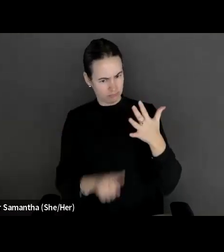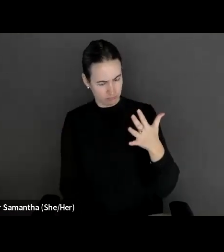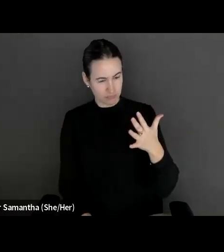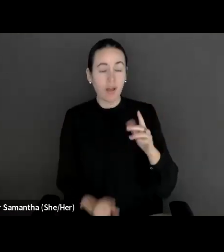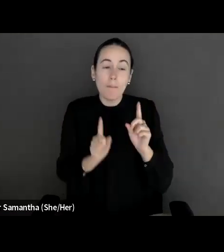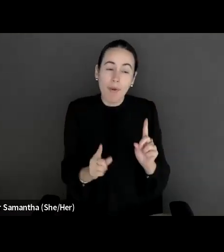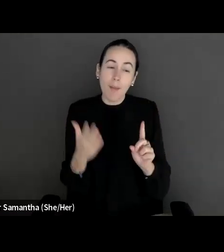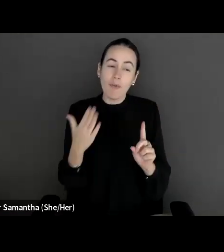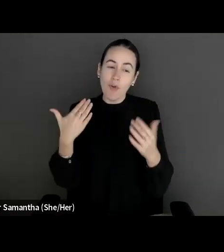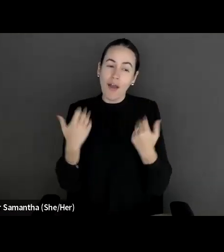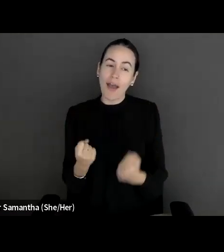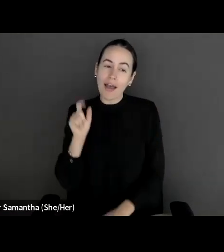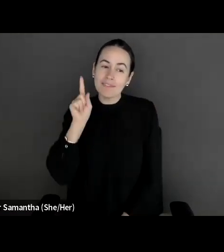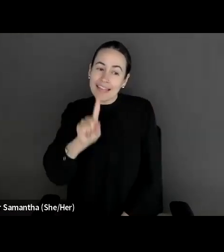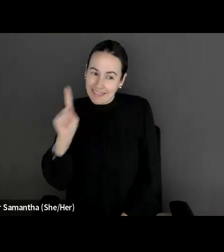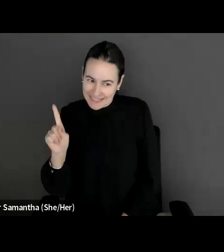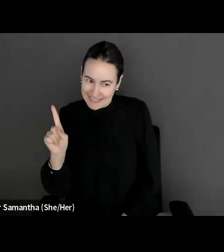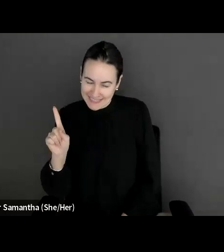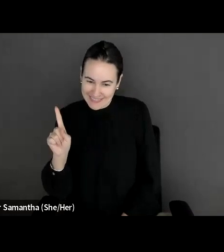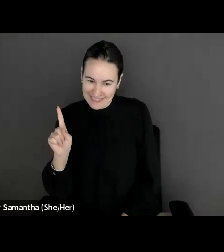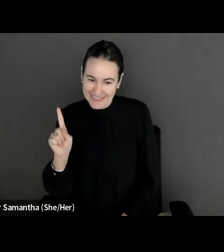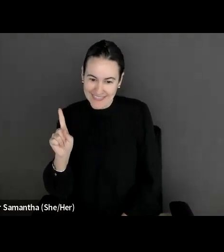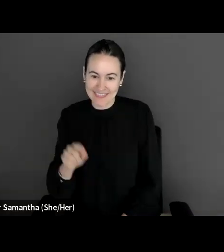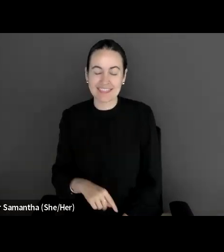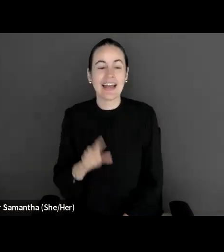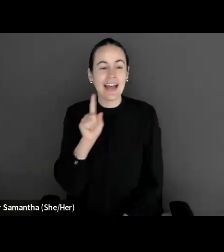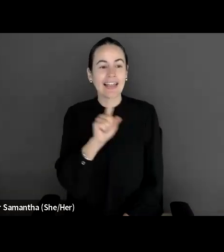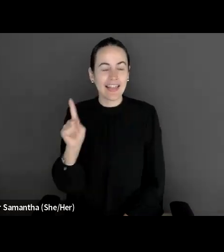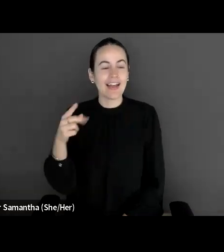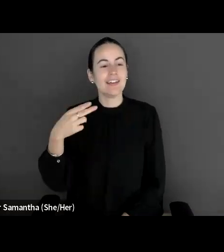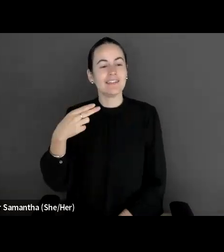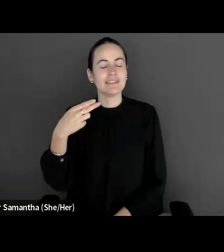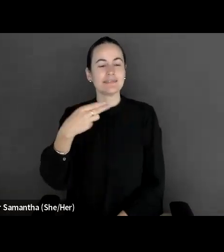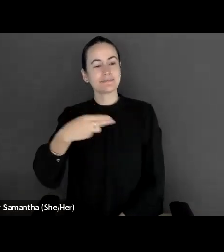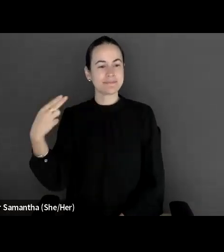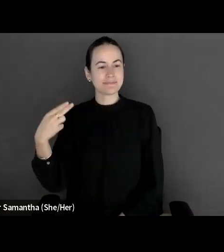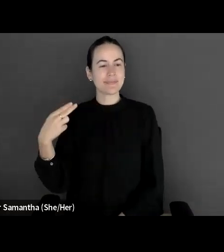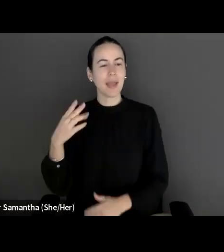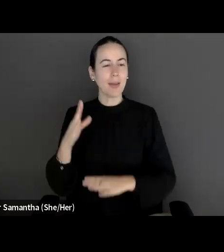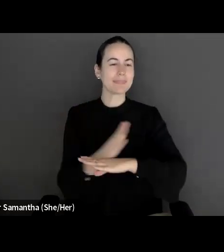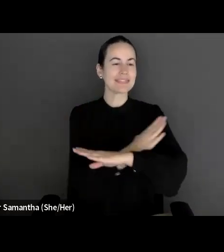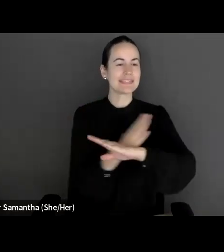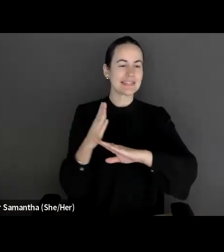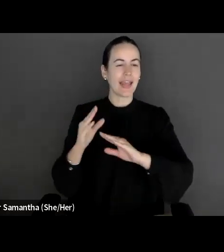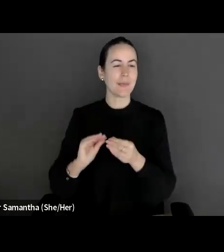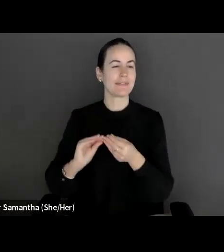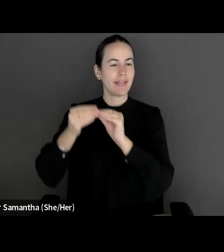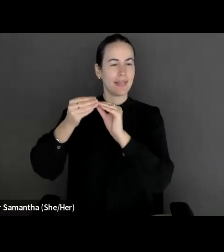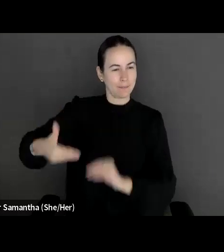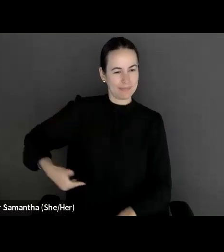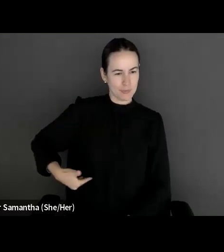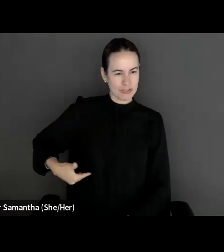source of construct, which we called scale developer intuition. But this resulted in some coding